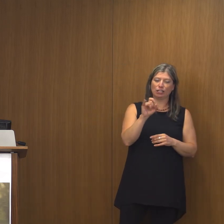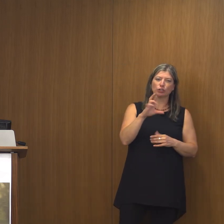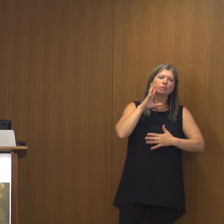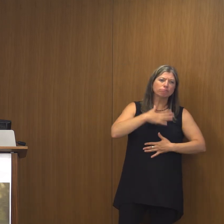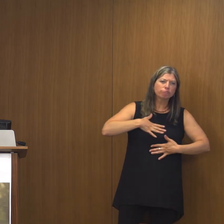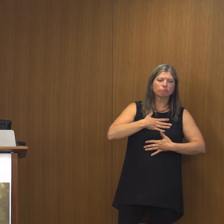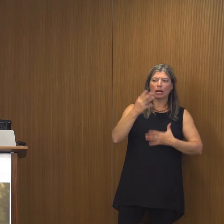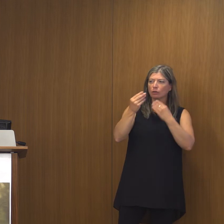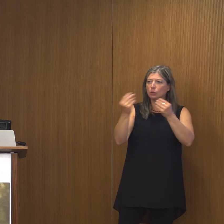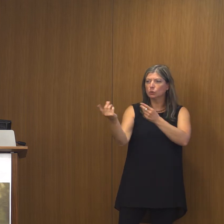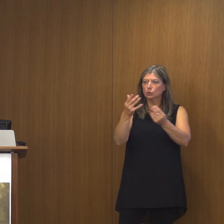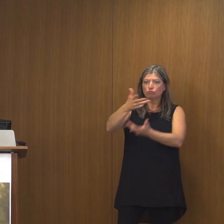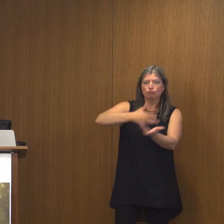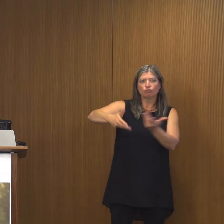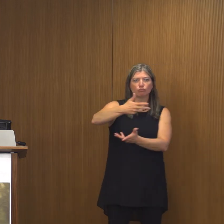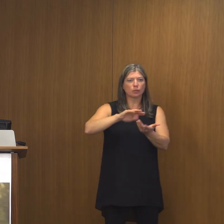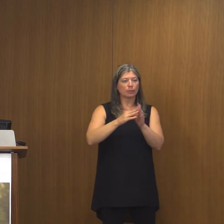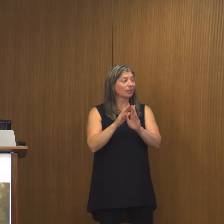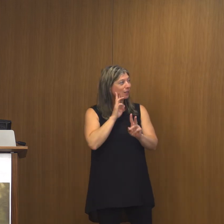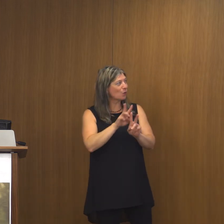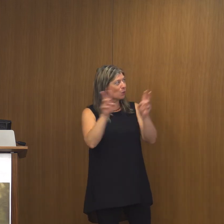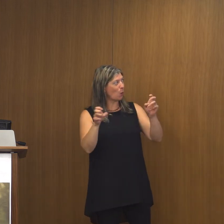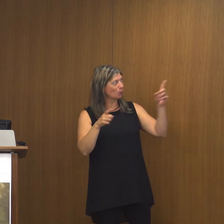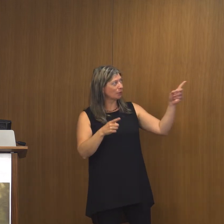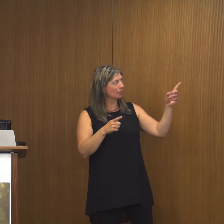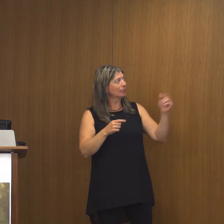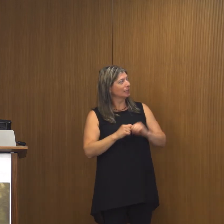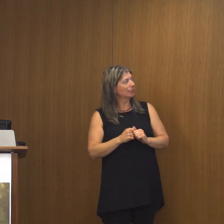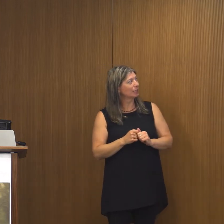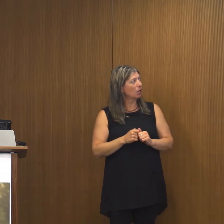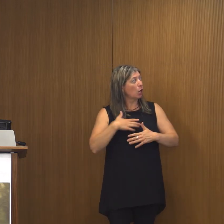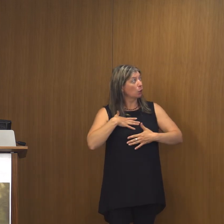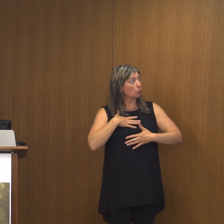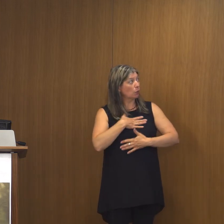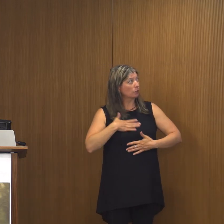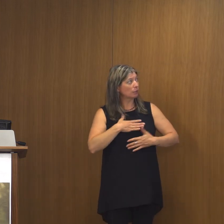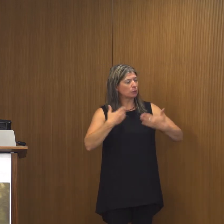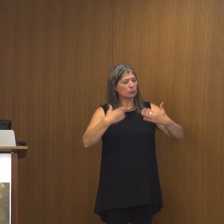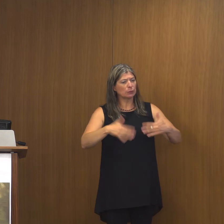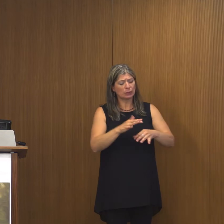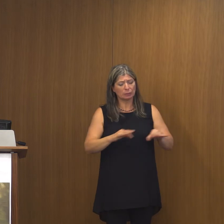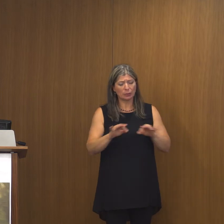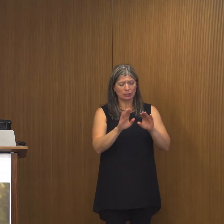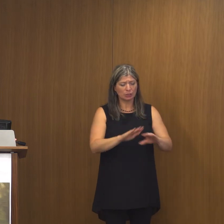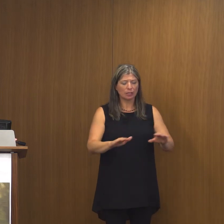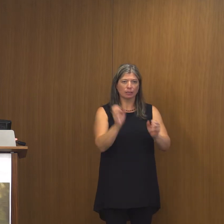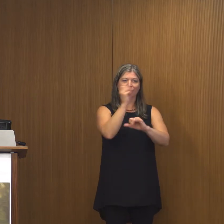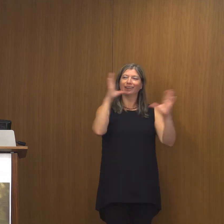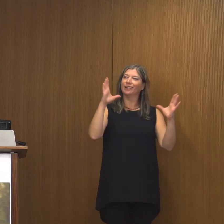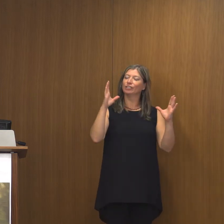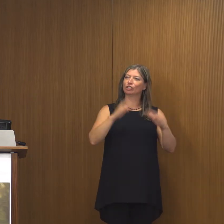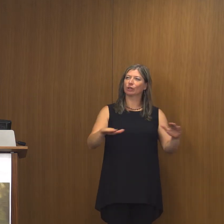just wrap up this quote, that there are, the recreation is very important for all children. When we think of children, we think